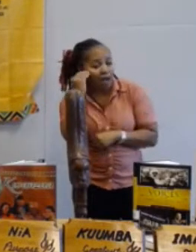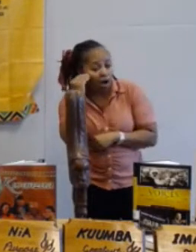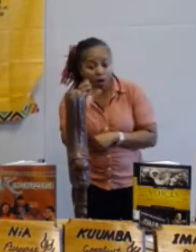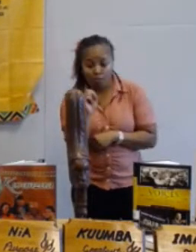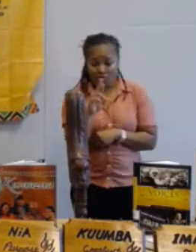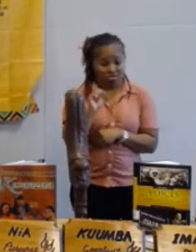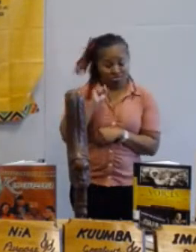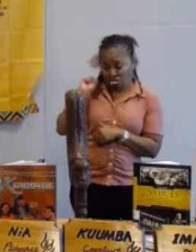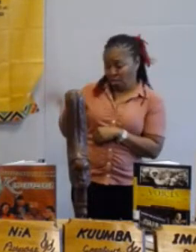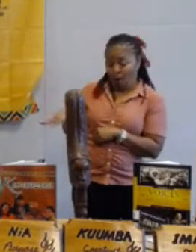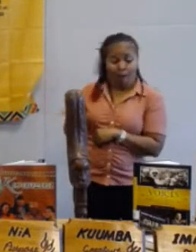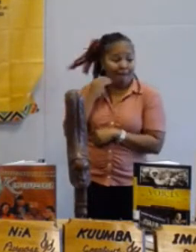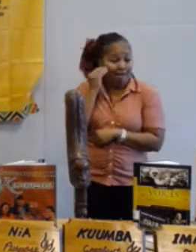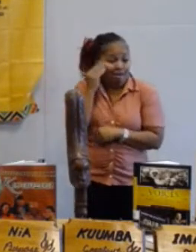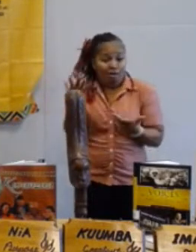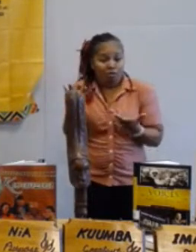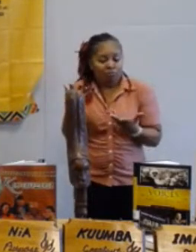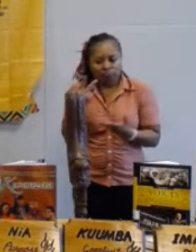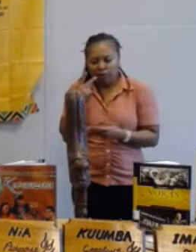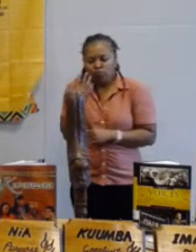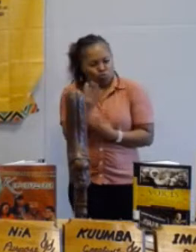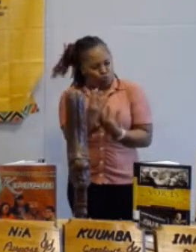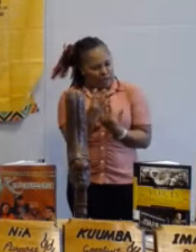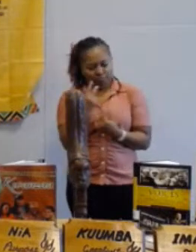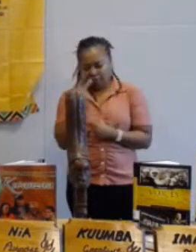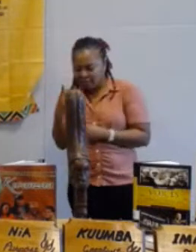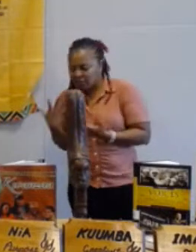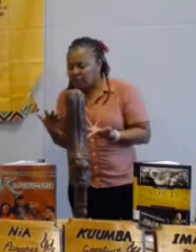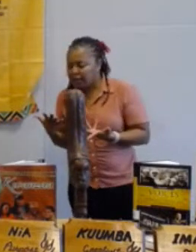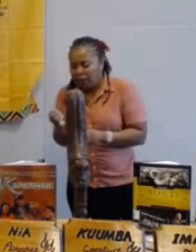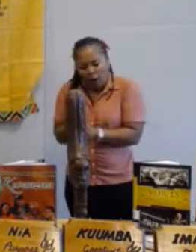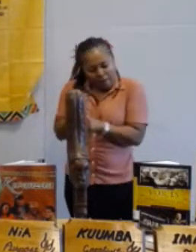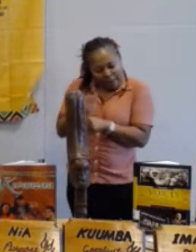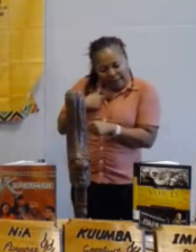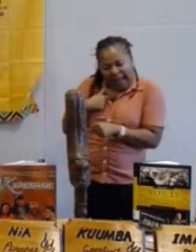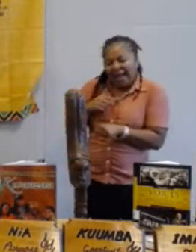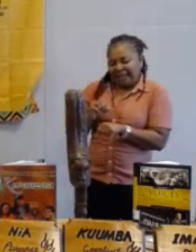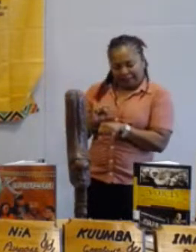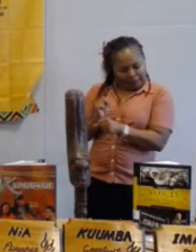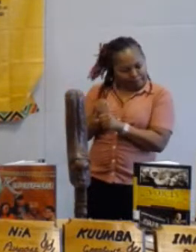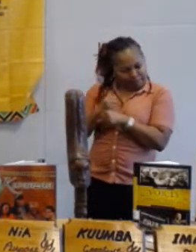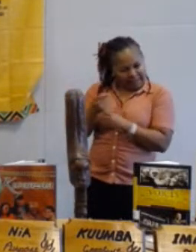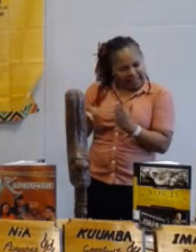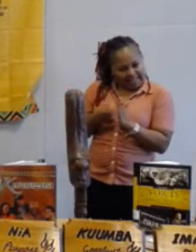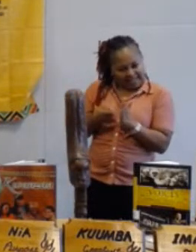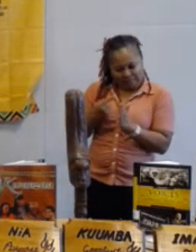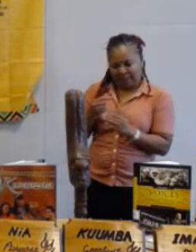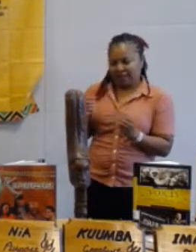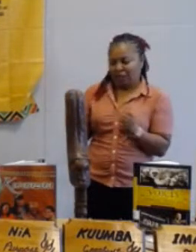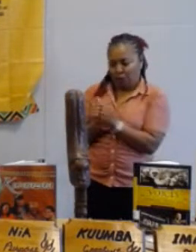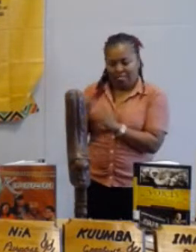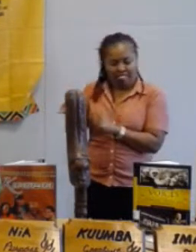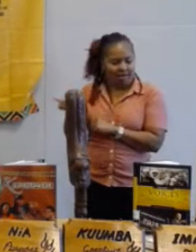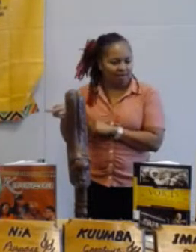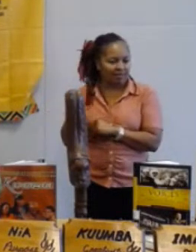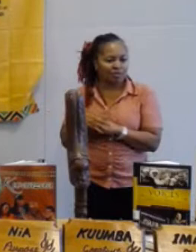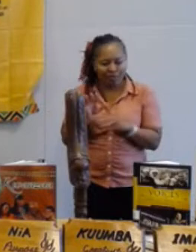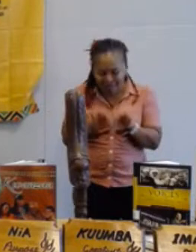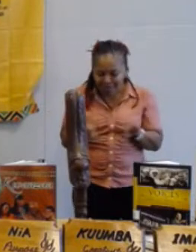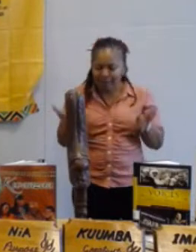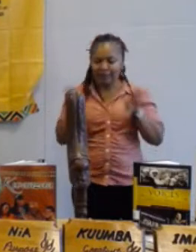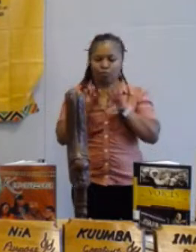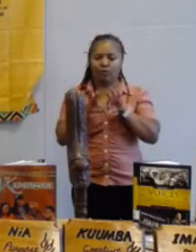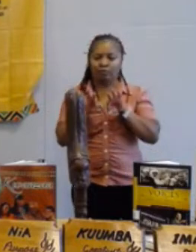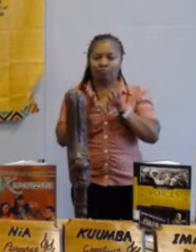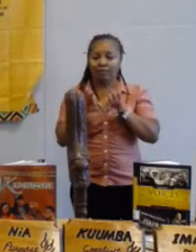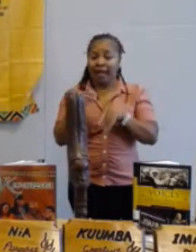throw away. Look at them and see if you can make something out. That's saving the earth, okay? So that's important to us as well. I'll